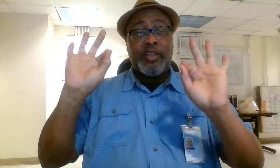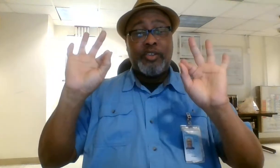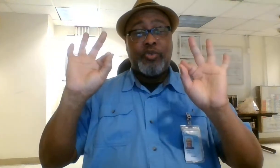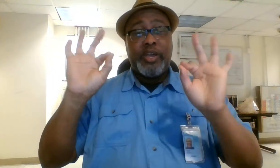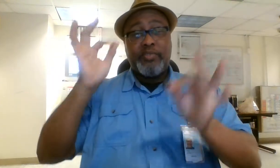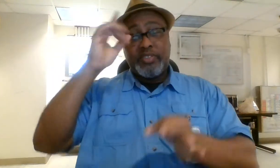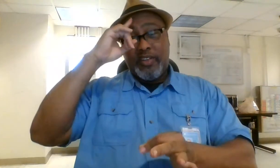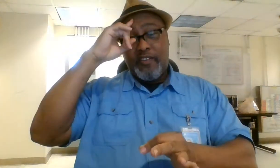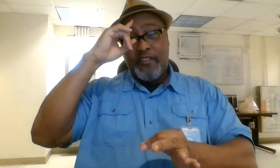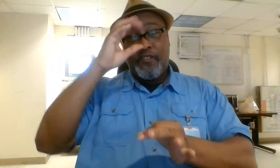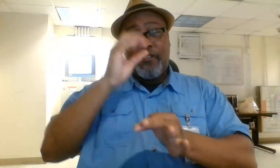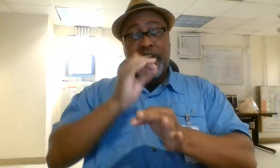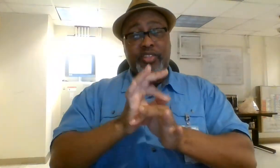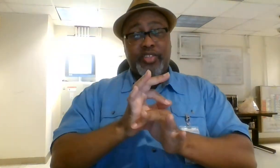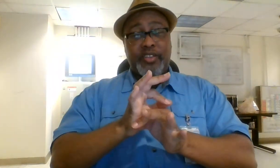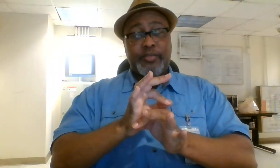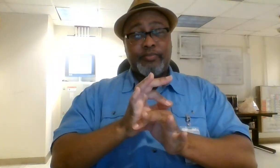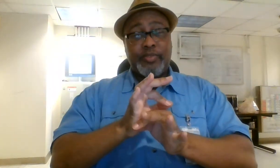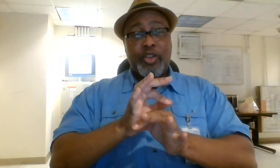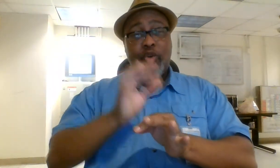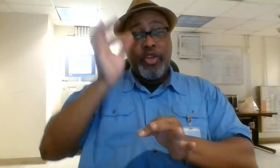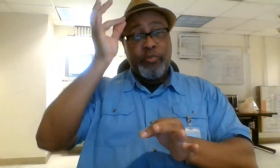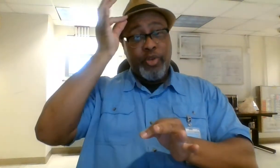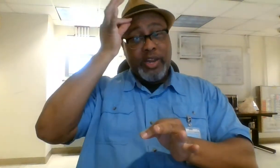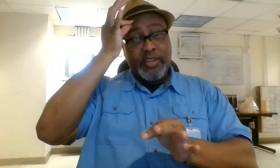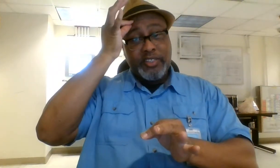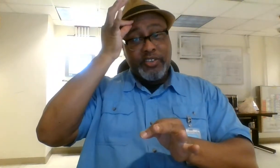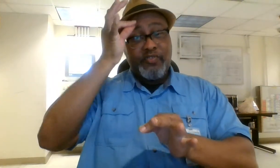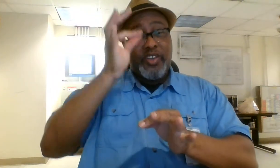Two Fs. Faith. Or you can bring it like this here. Faith.